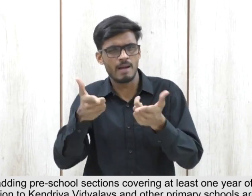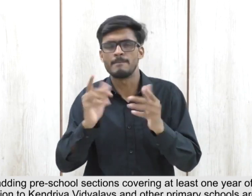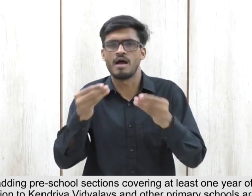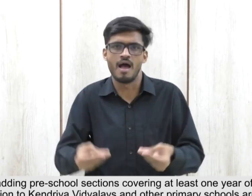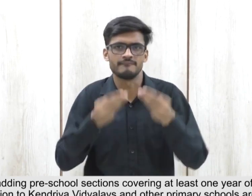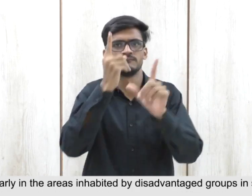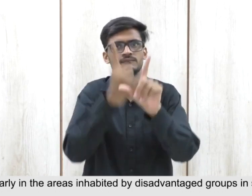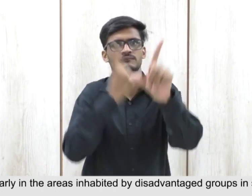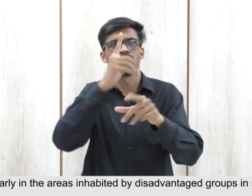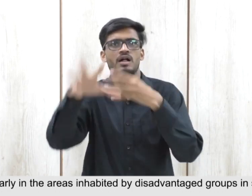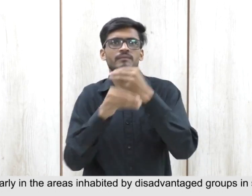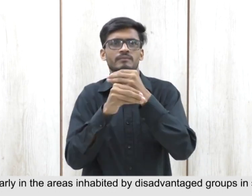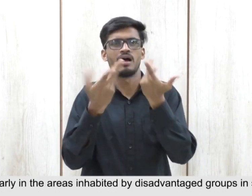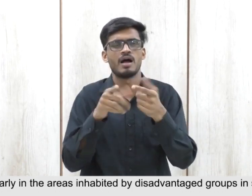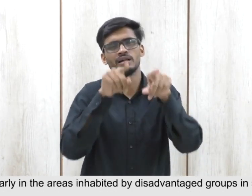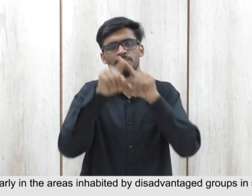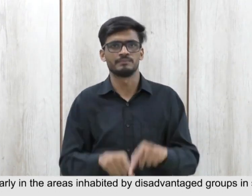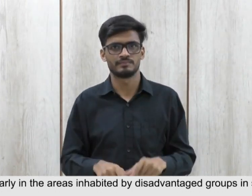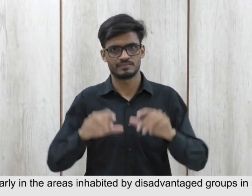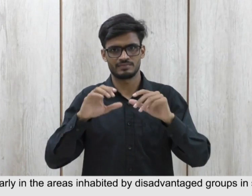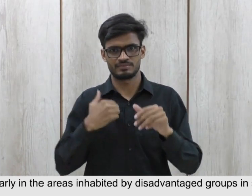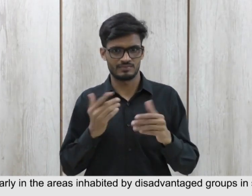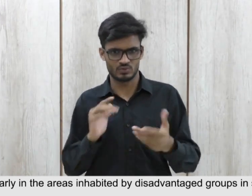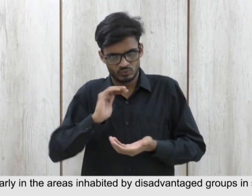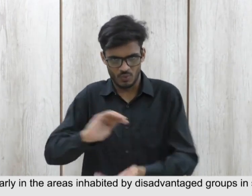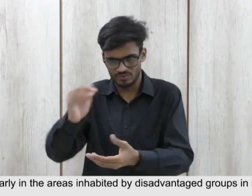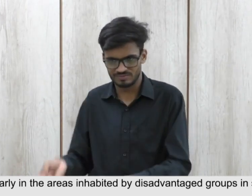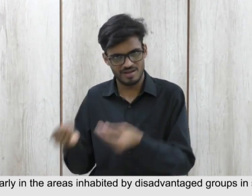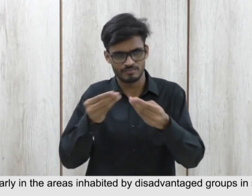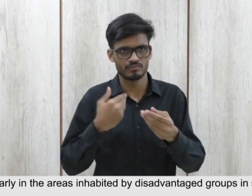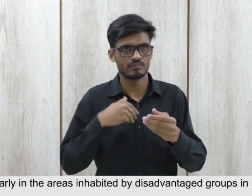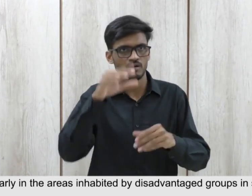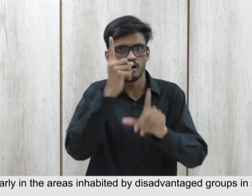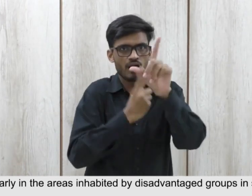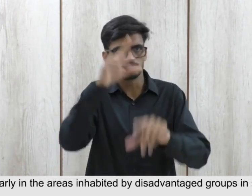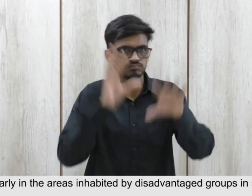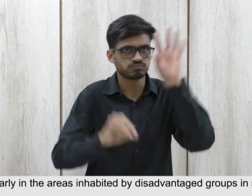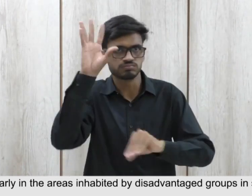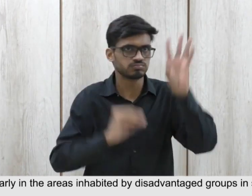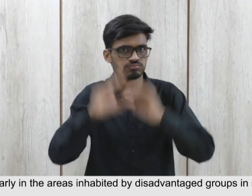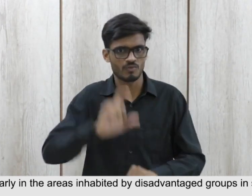nation, particularly in the areas inhabited by disadvantaged groups